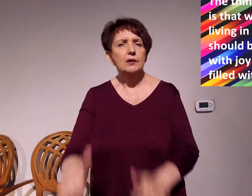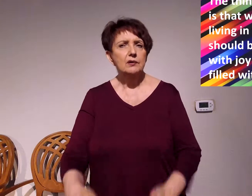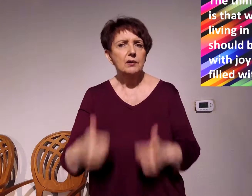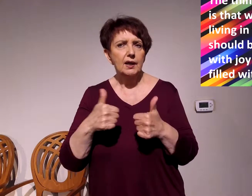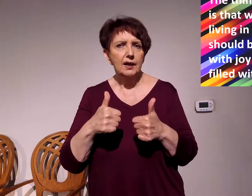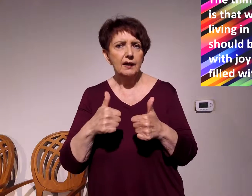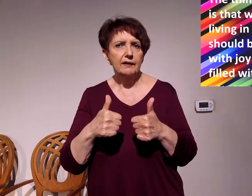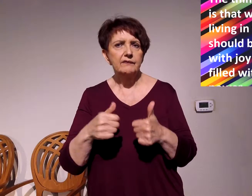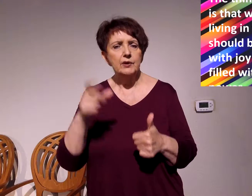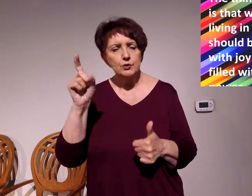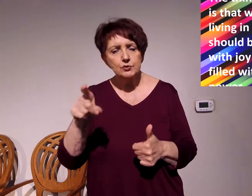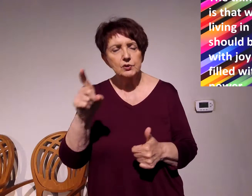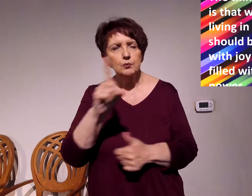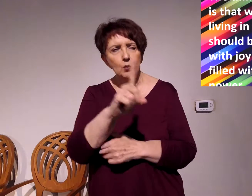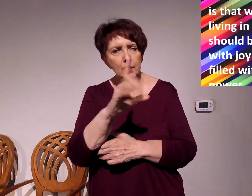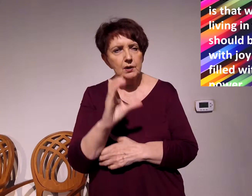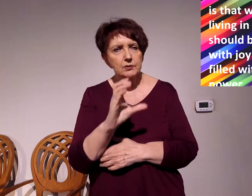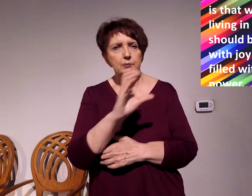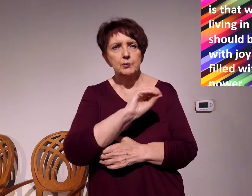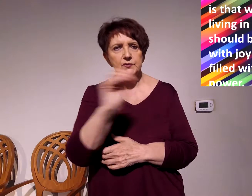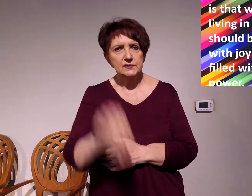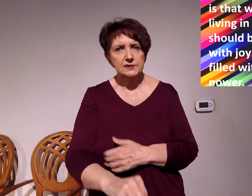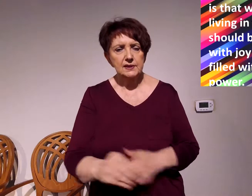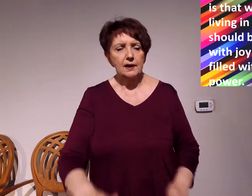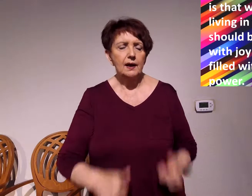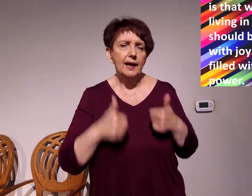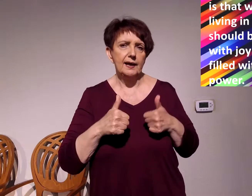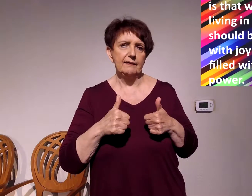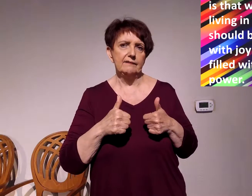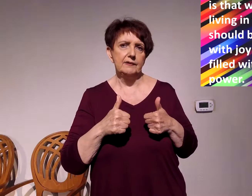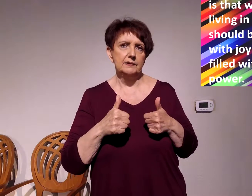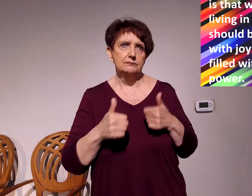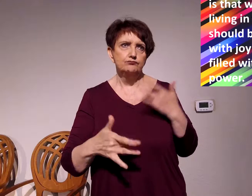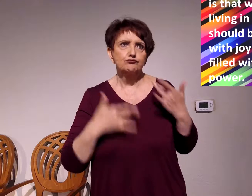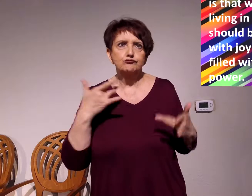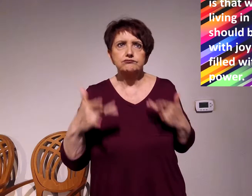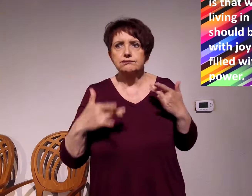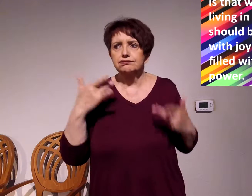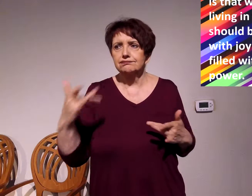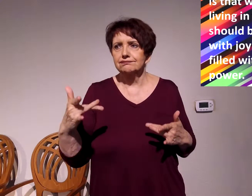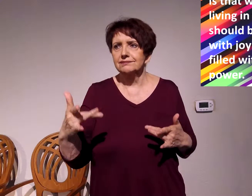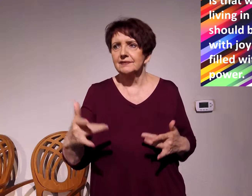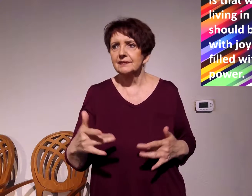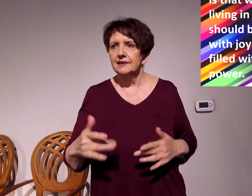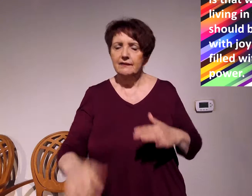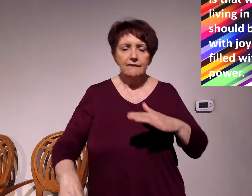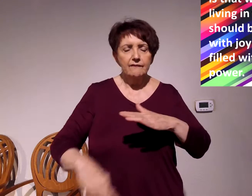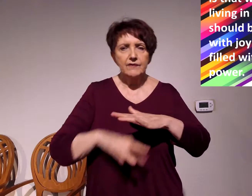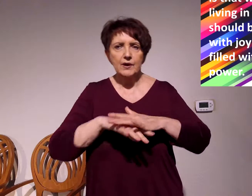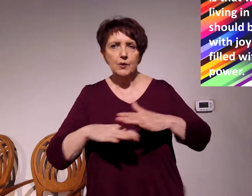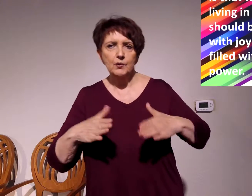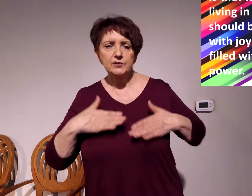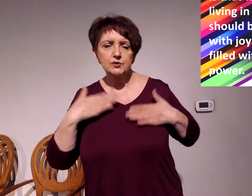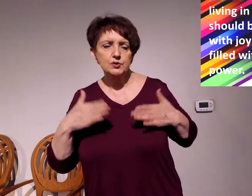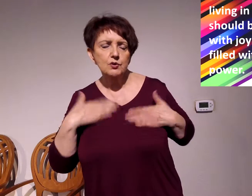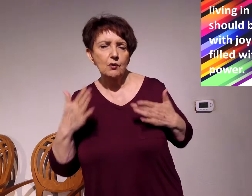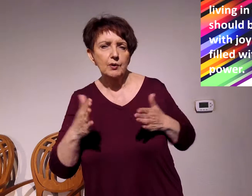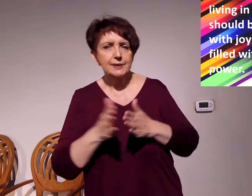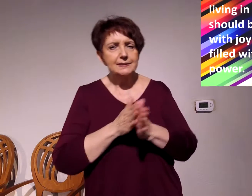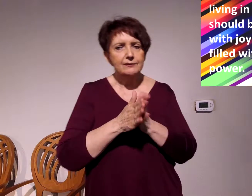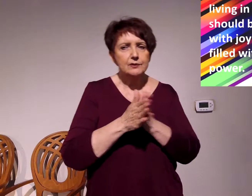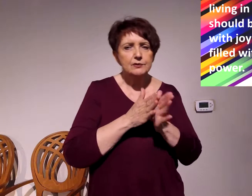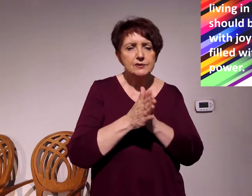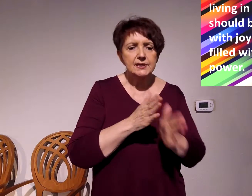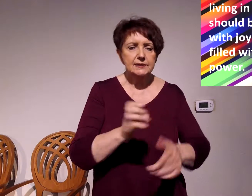are living in the world, we should be 100% alive. Filled with joy and